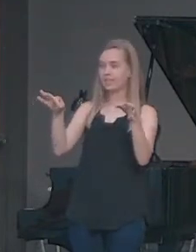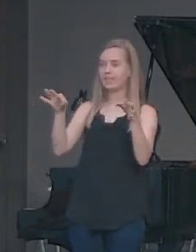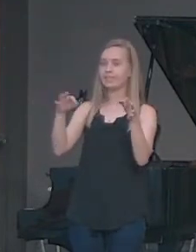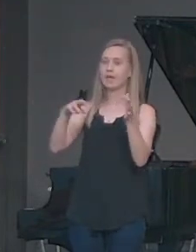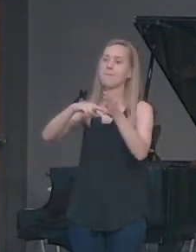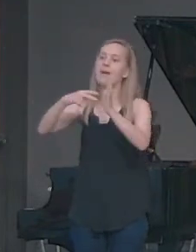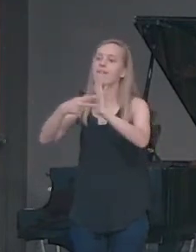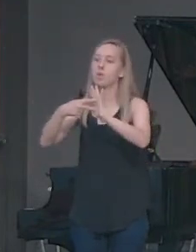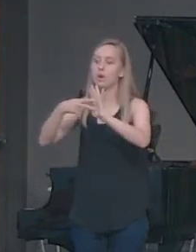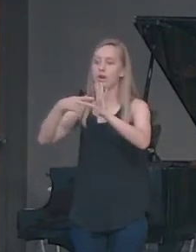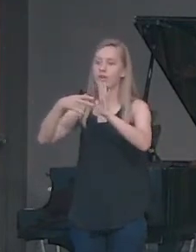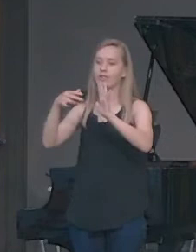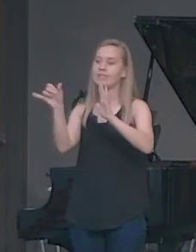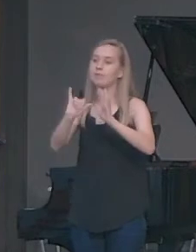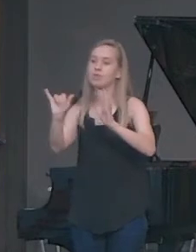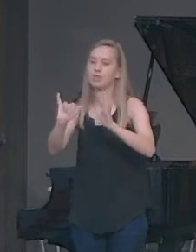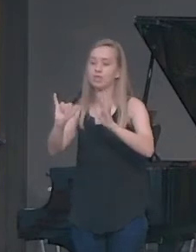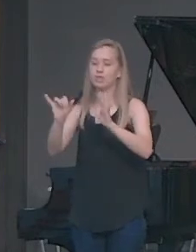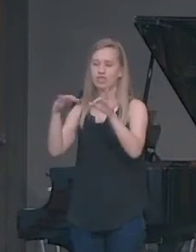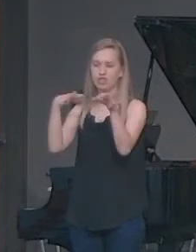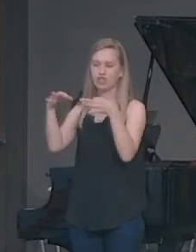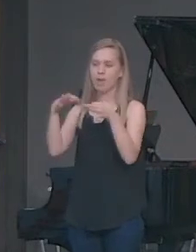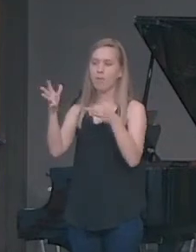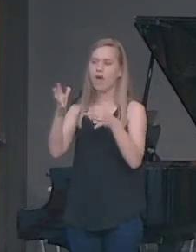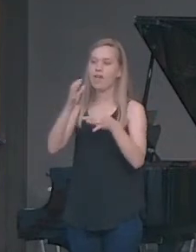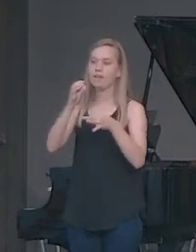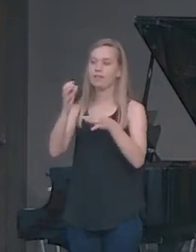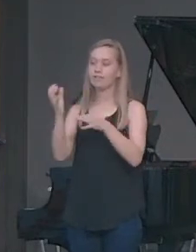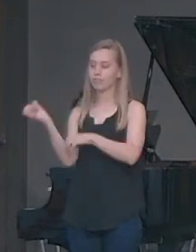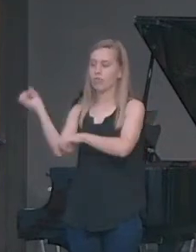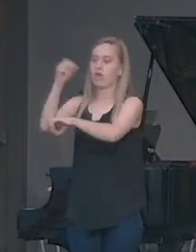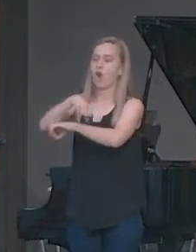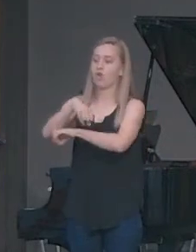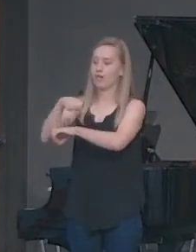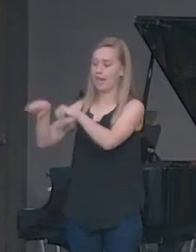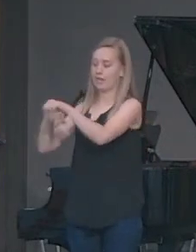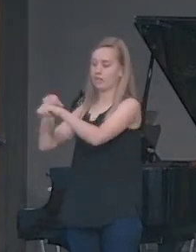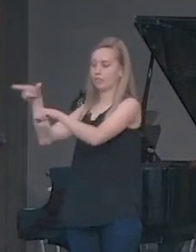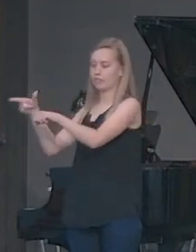to describe what the conquering nation would do to Judah.